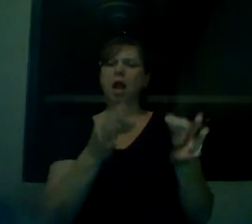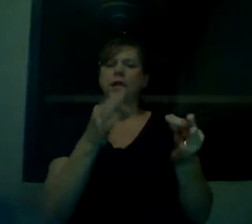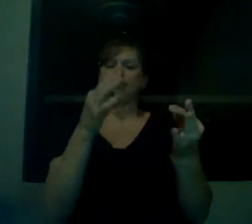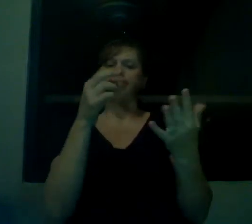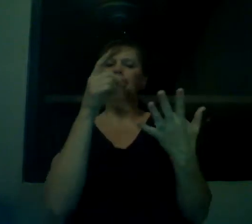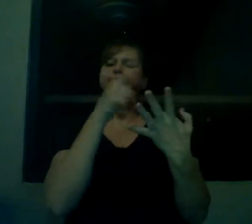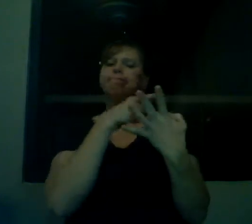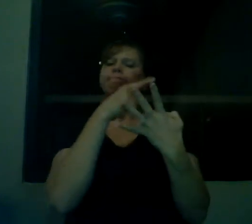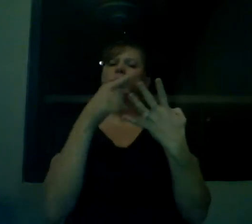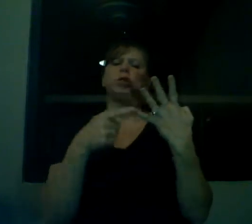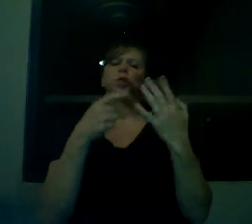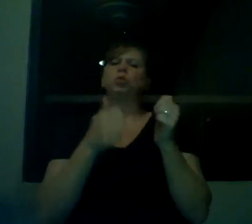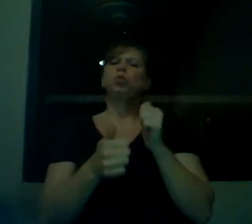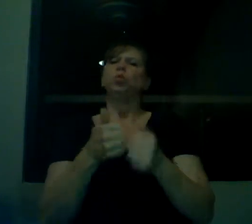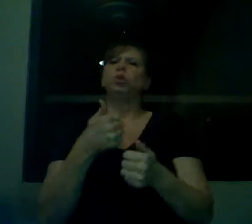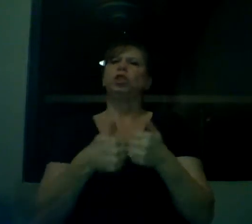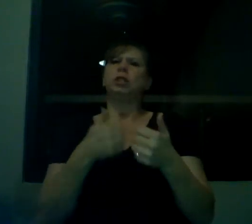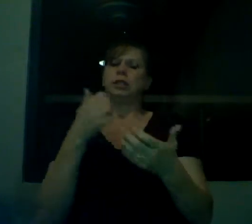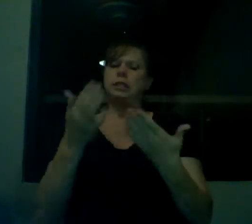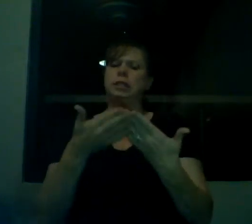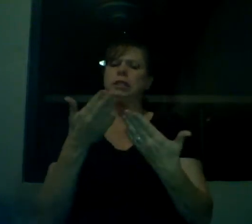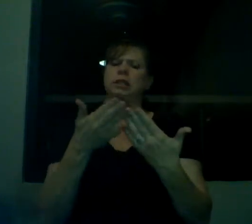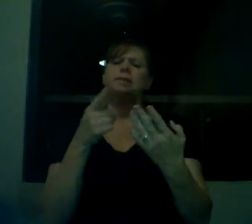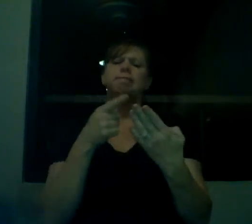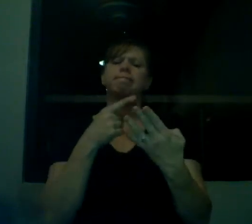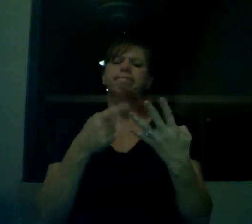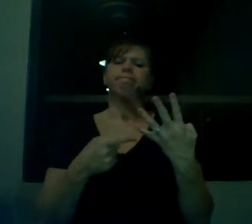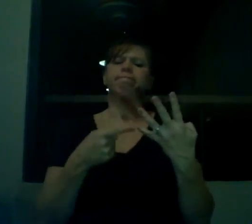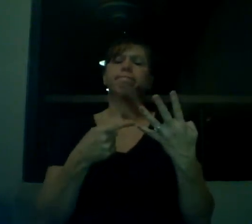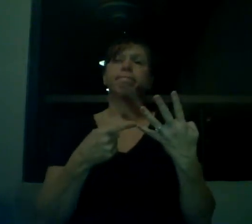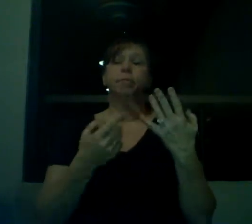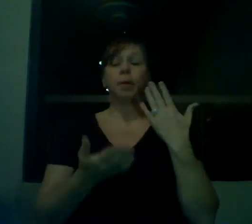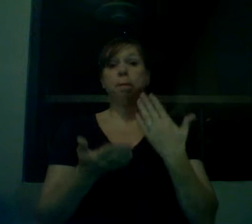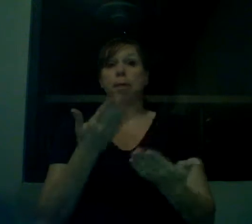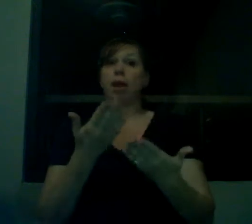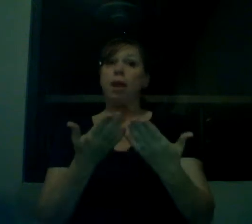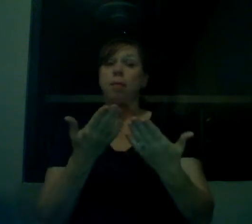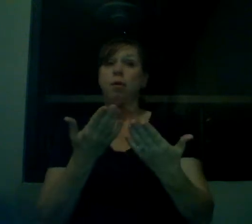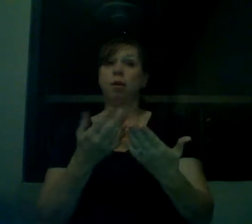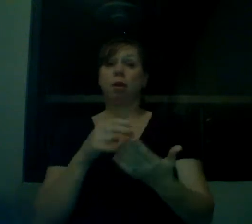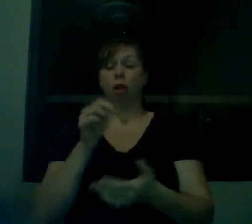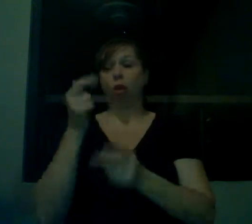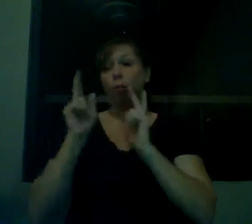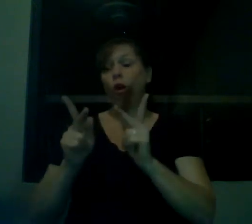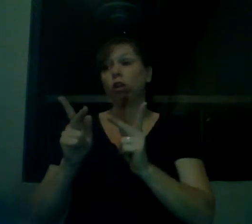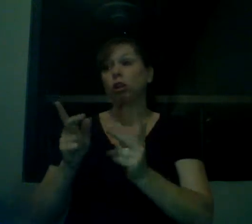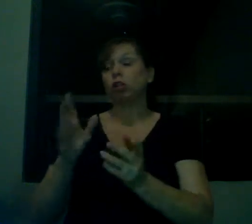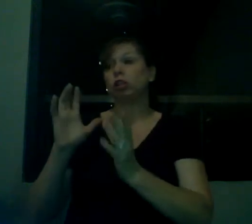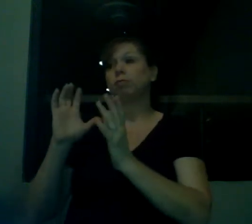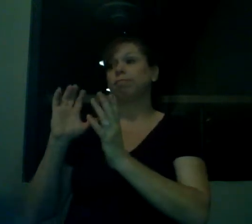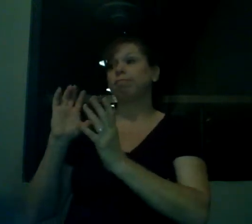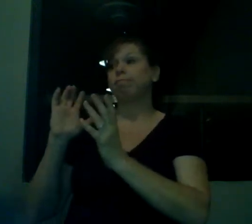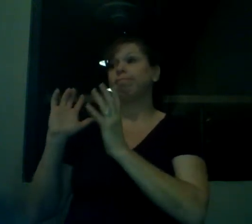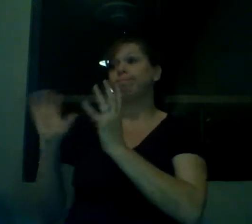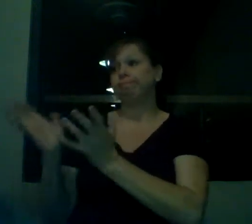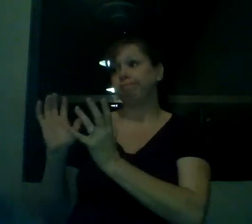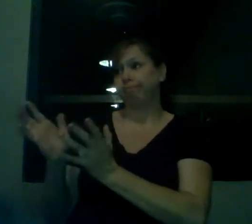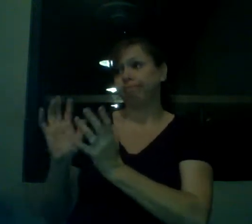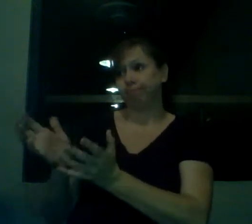just speaking to somebody else. That's where it's going to really click. And that's where it's